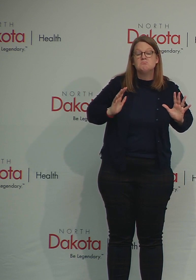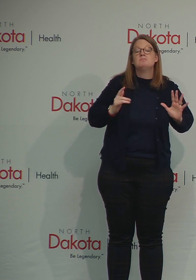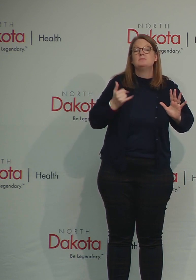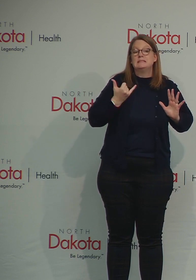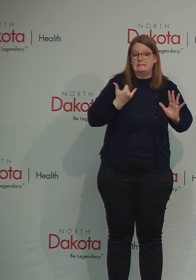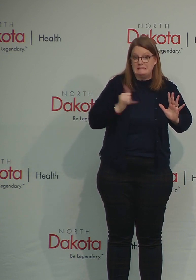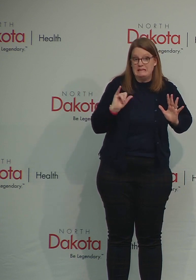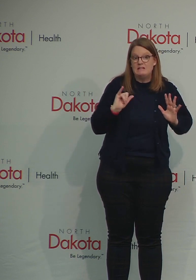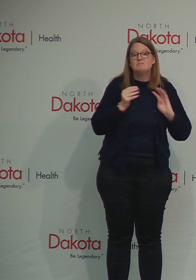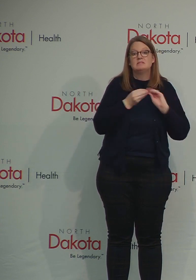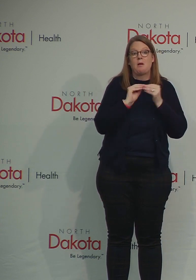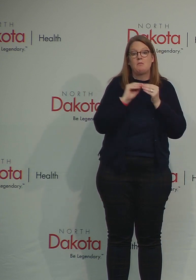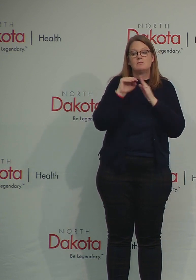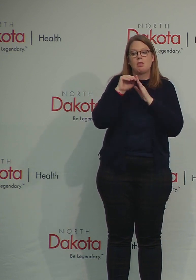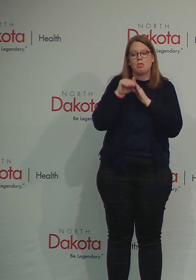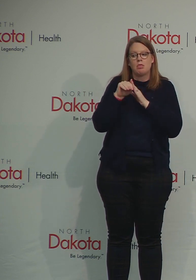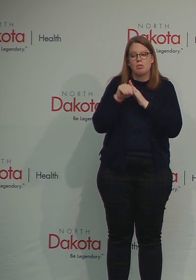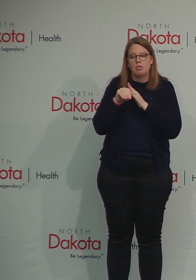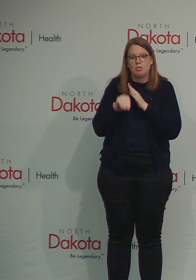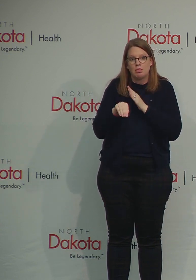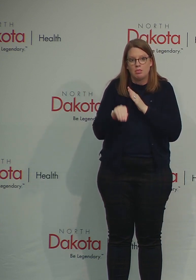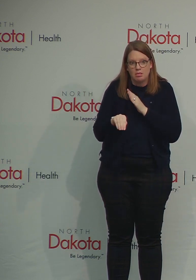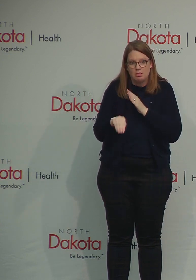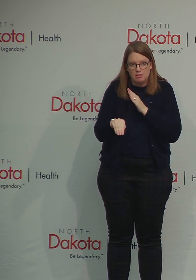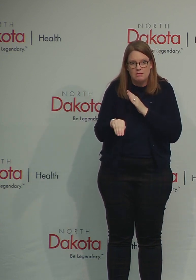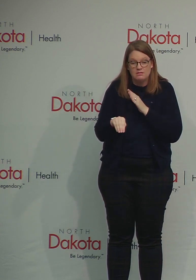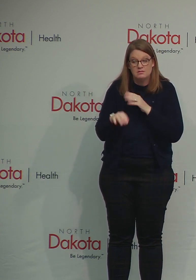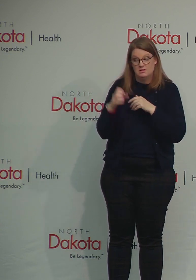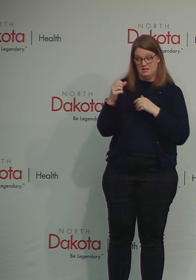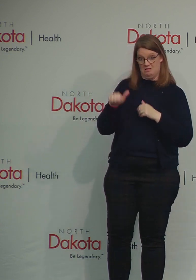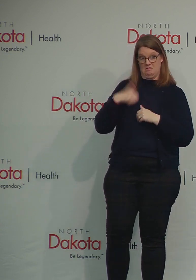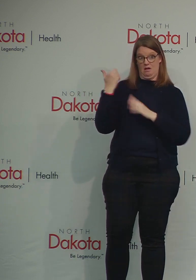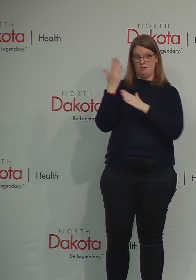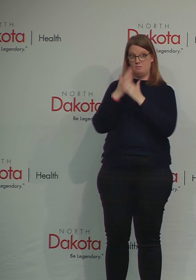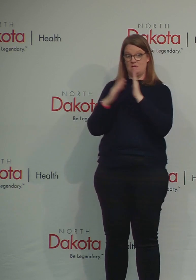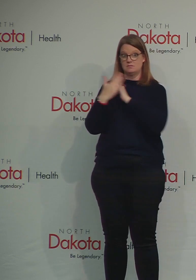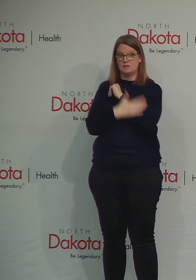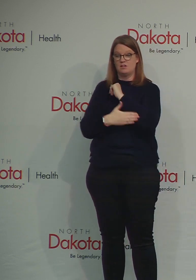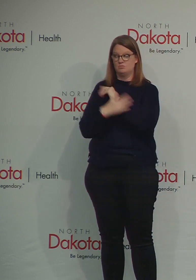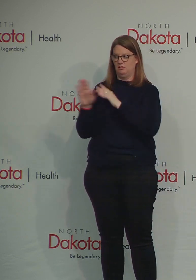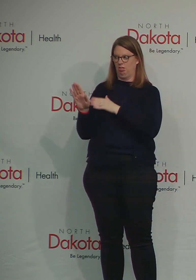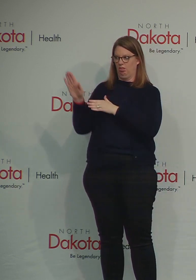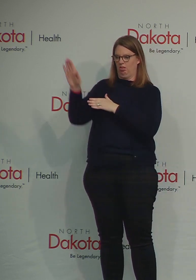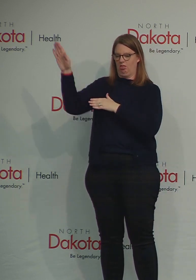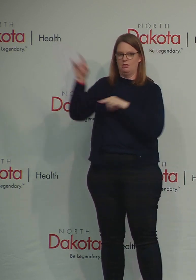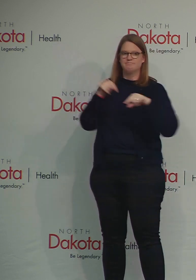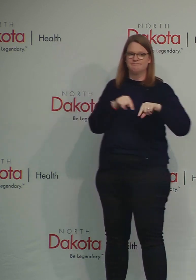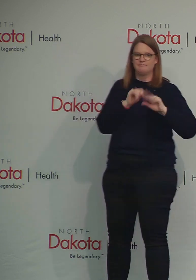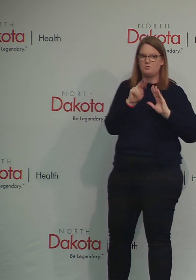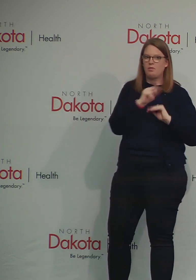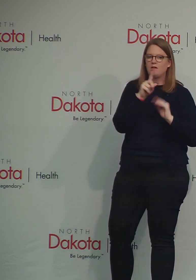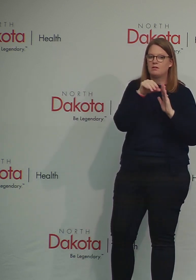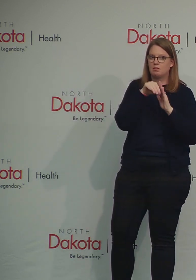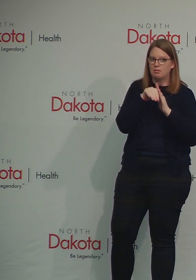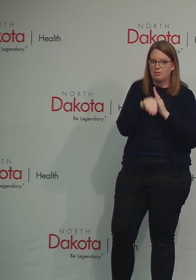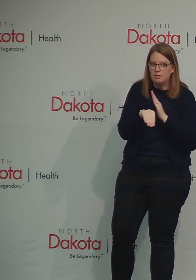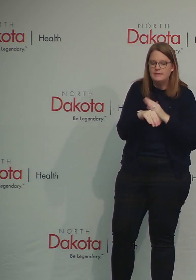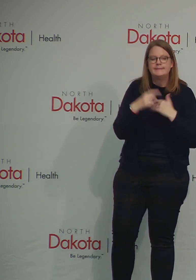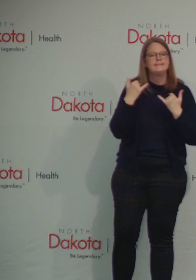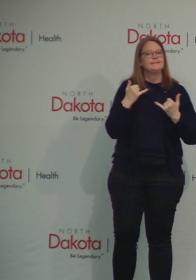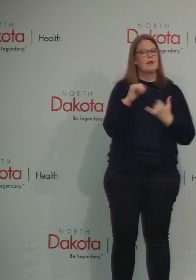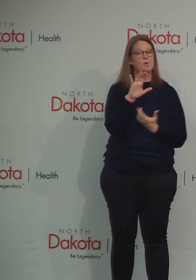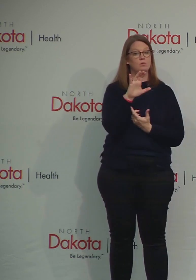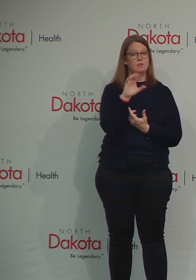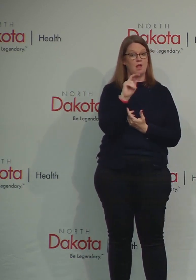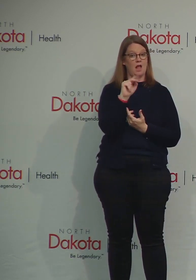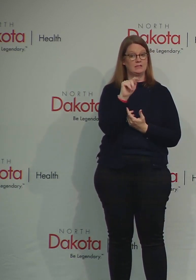our cases drop as opposed to increase, as we're seeing in many other parts of the country. Through contact tracing,